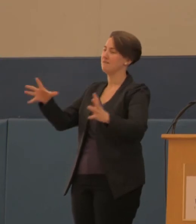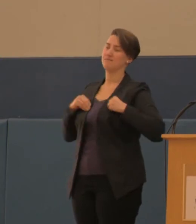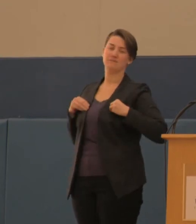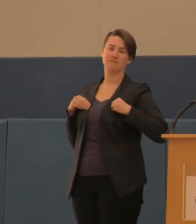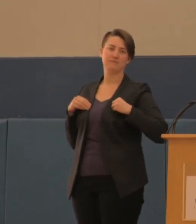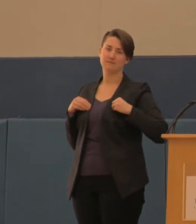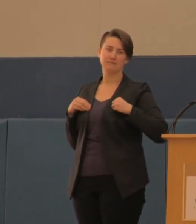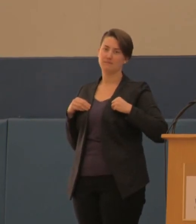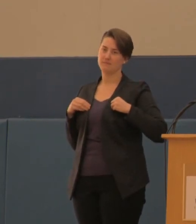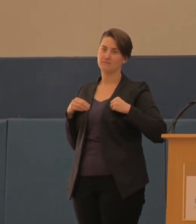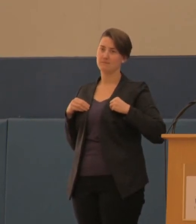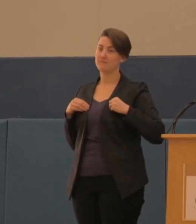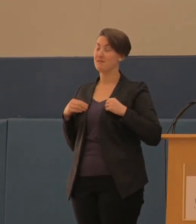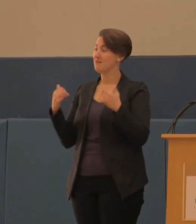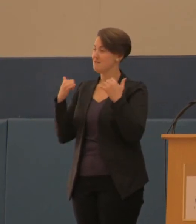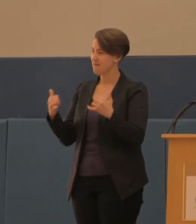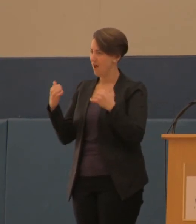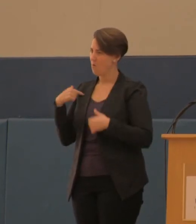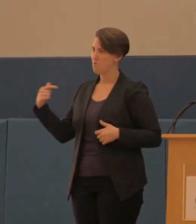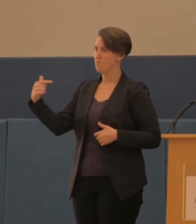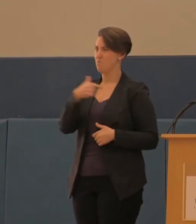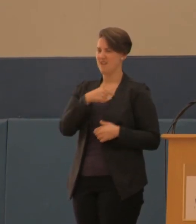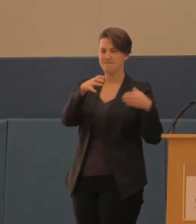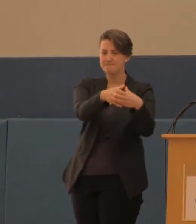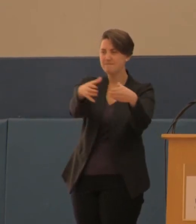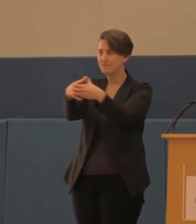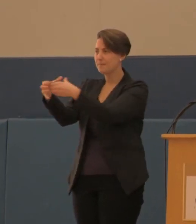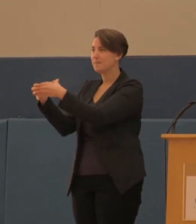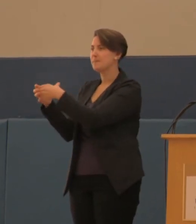More than ever, we need to join together.